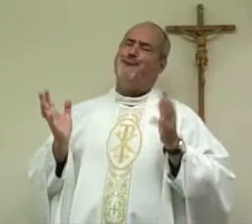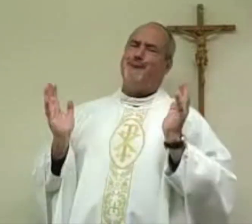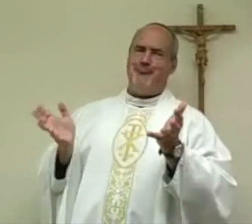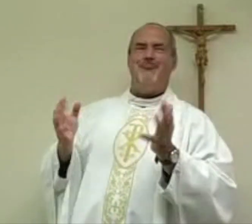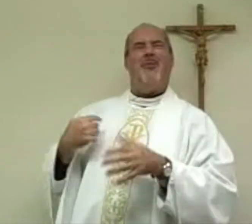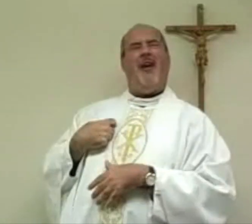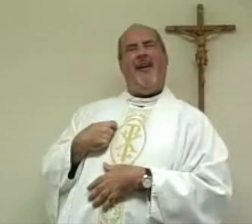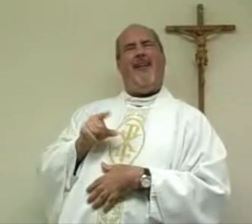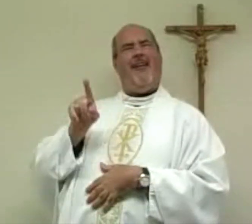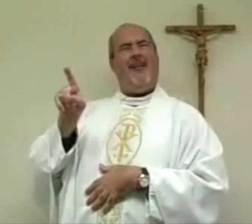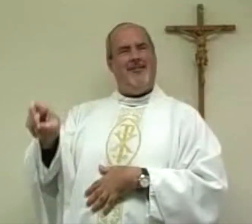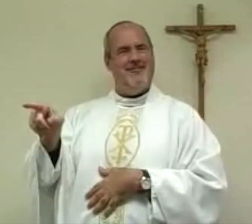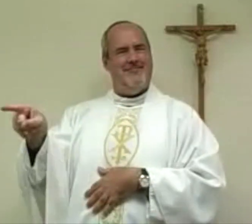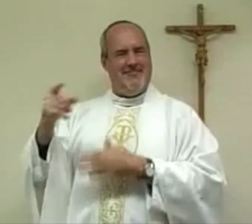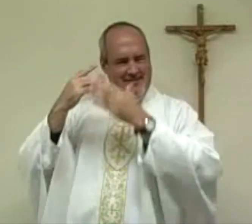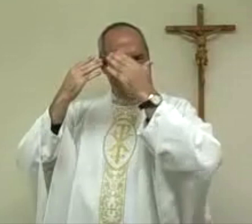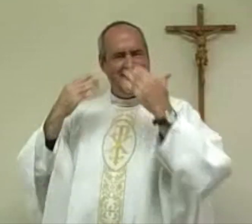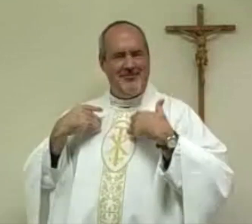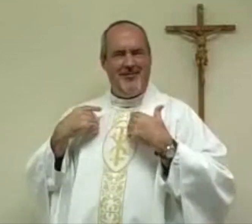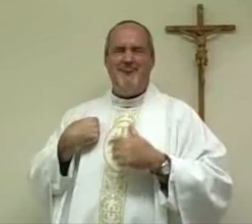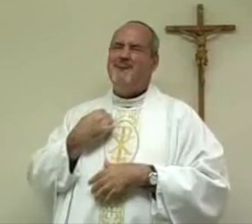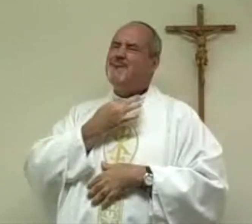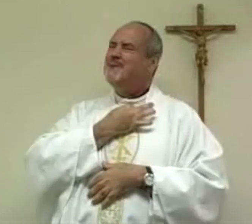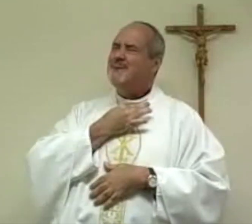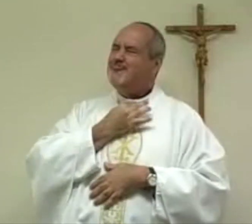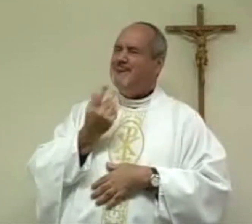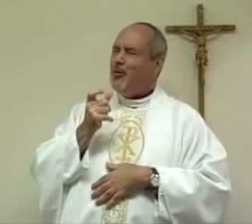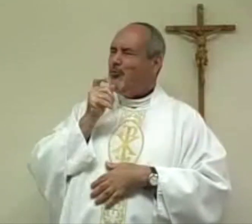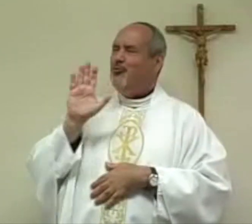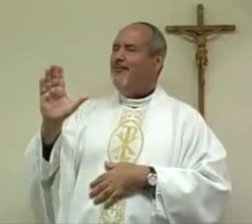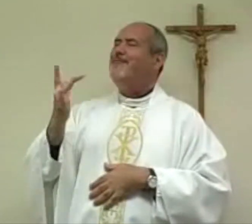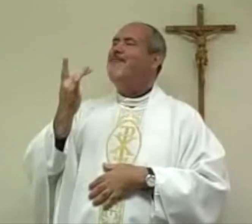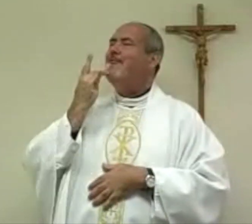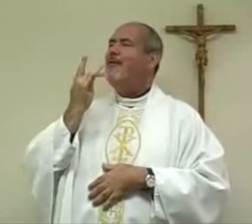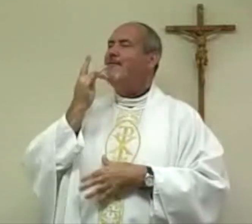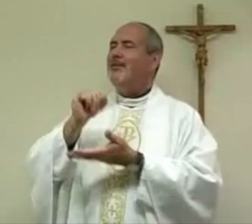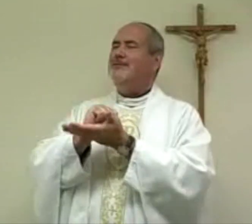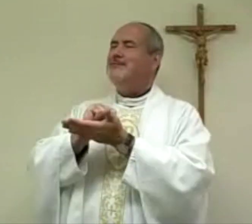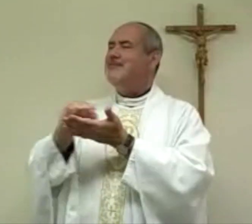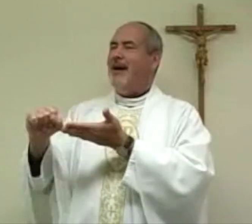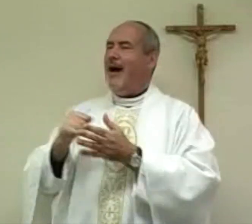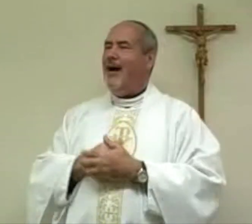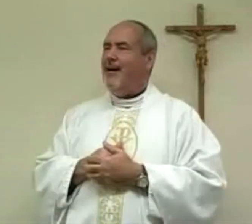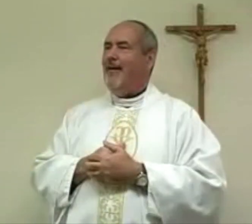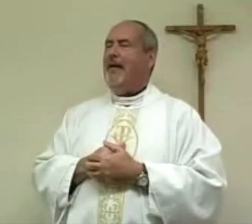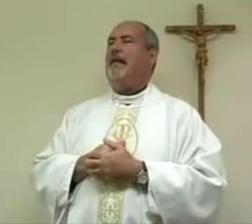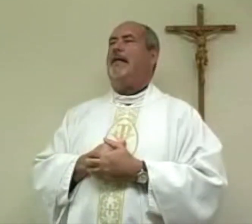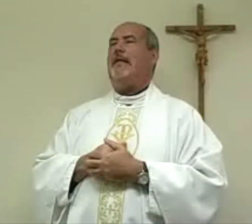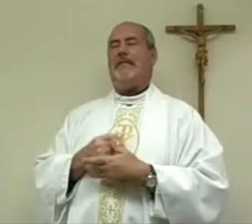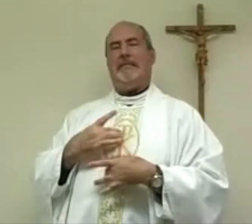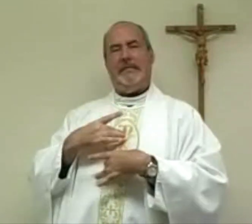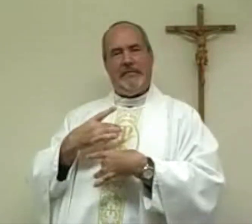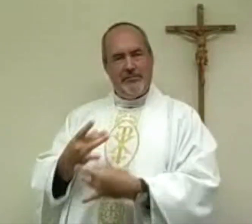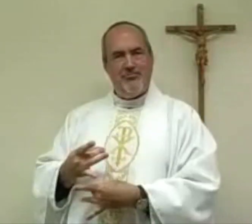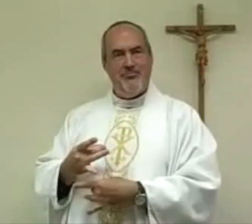States. Anyway, we had a conversation, and I asked her who her favorite saint